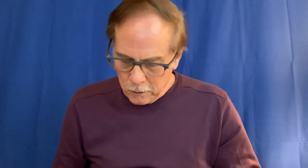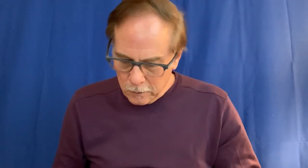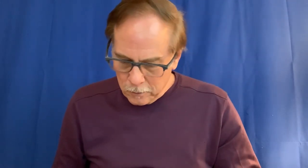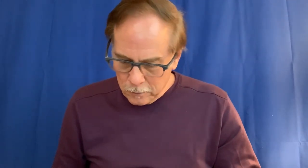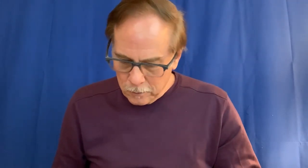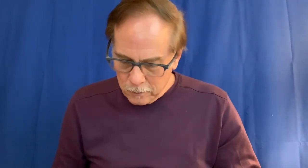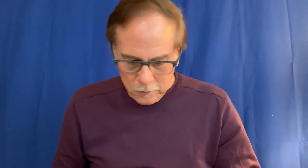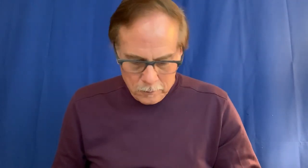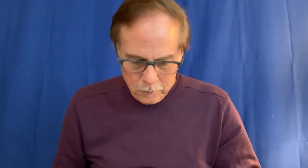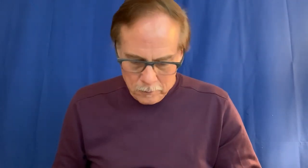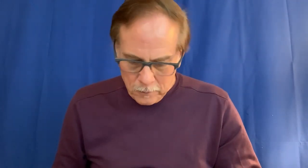Close.